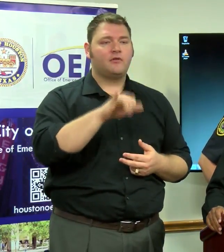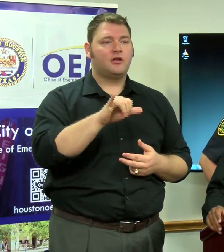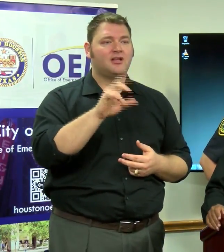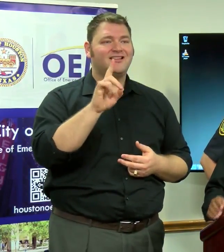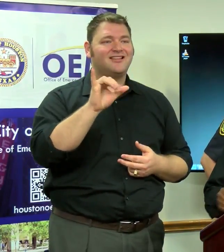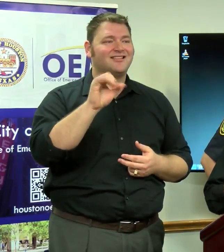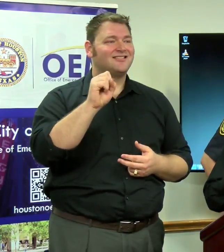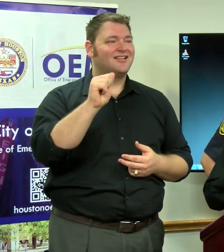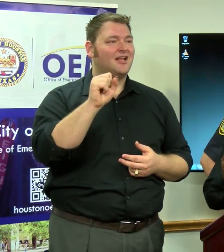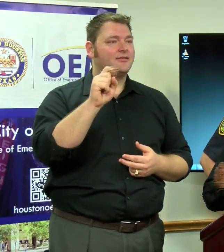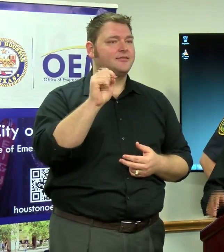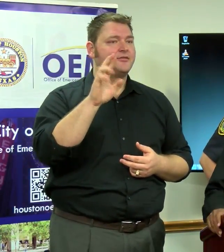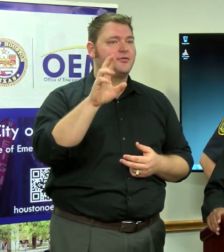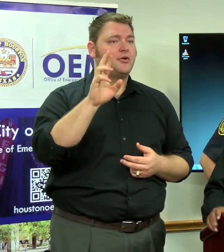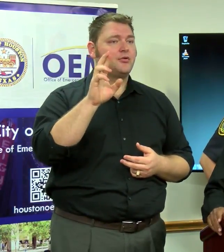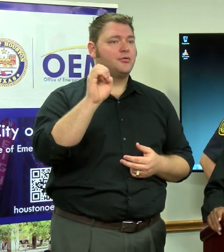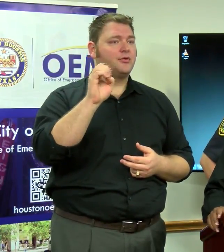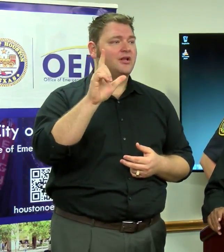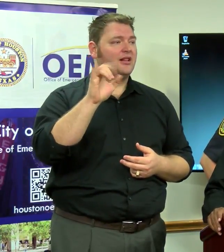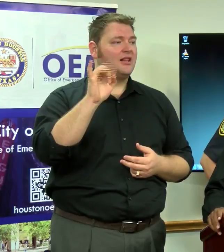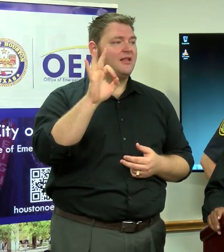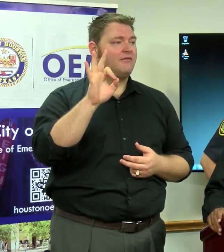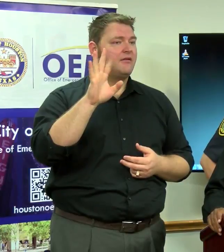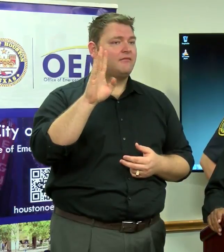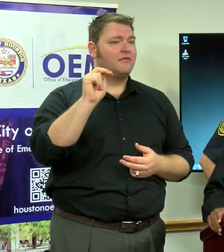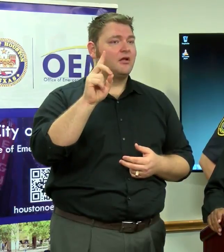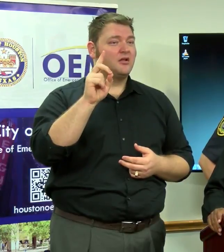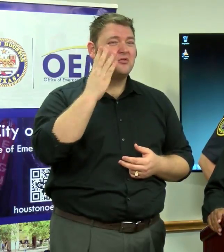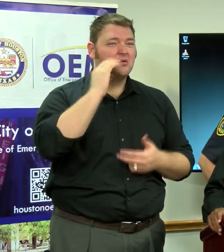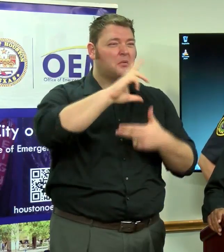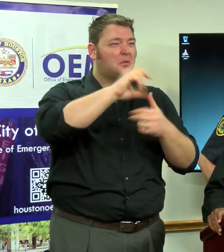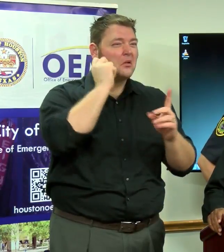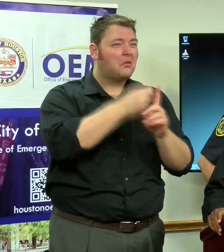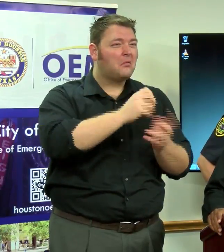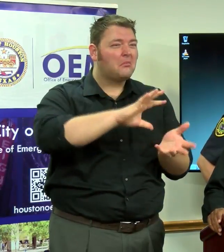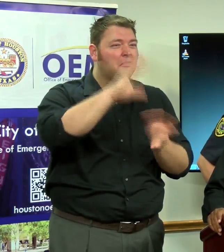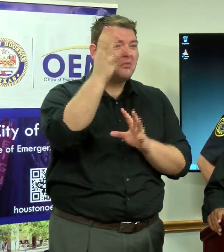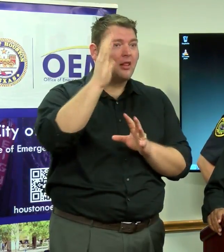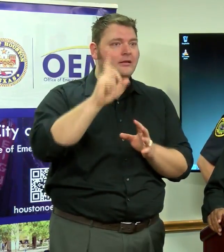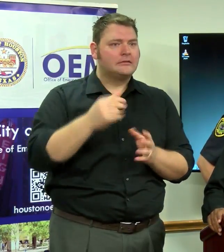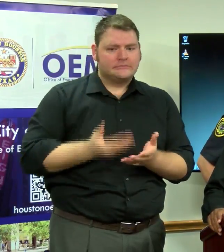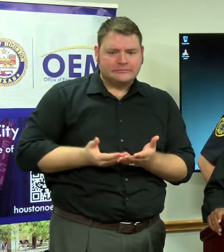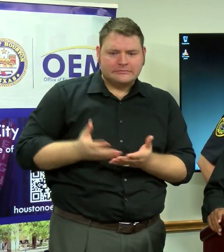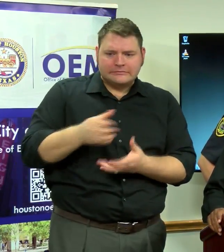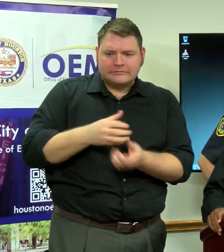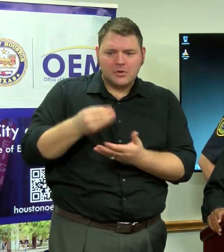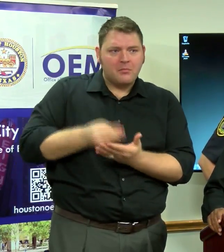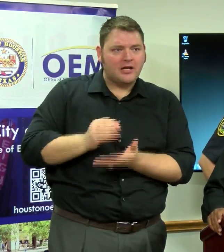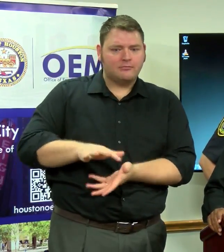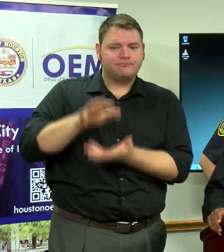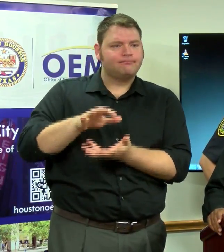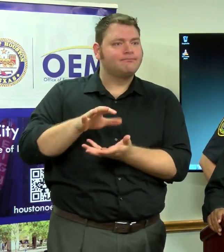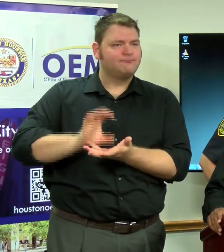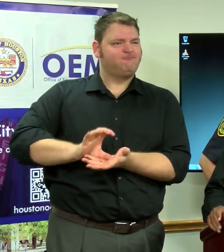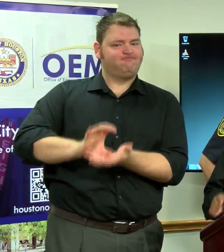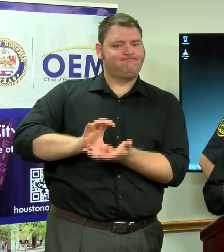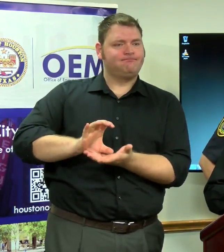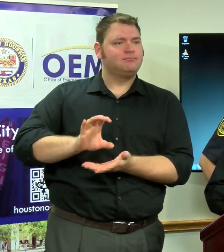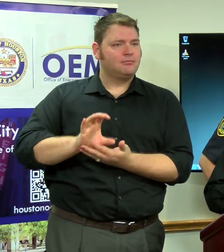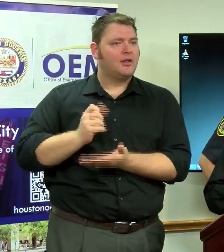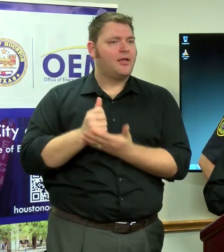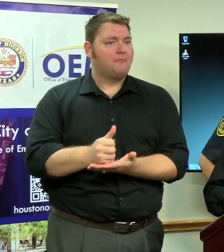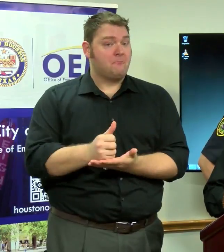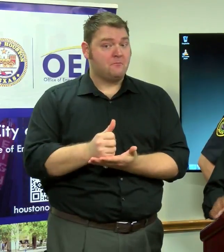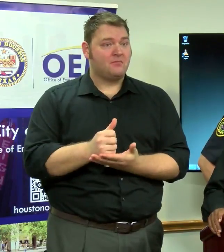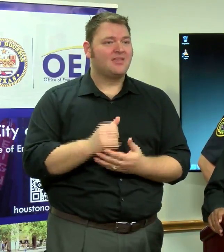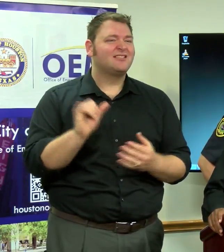is available. You know, similar when we had the storm last year, we set up the Houston Relief Fund. We've now